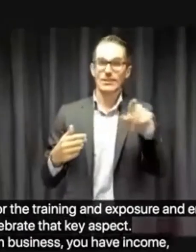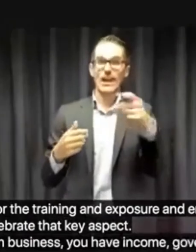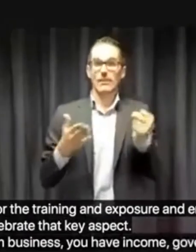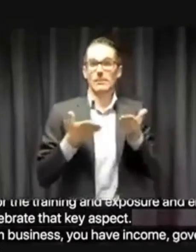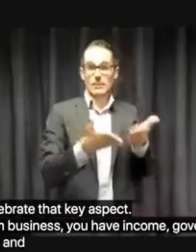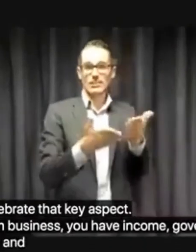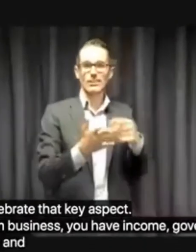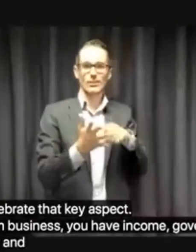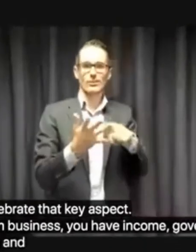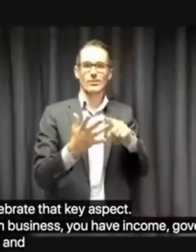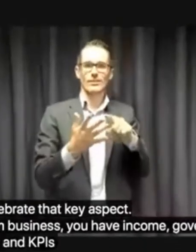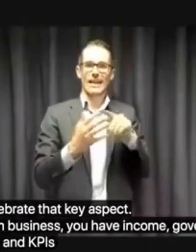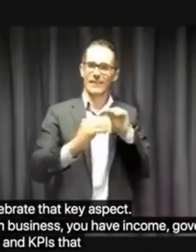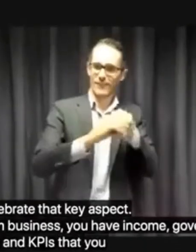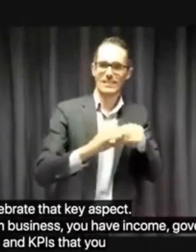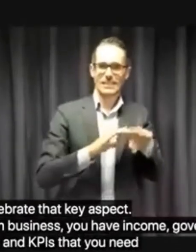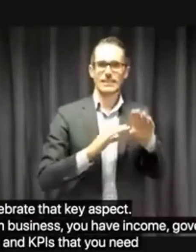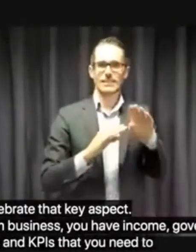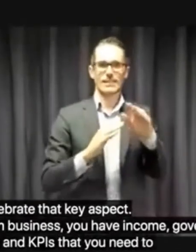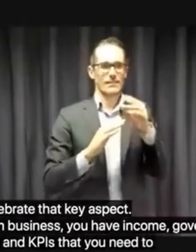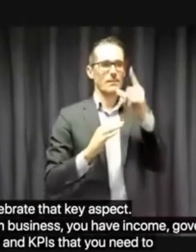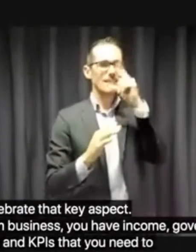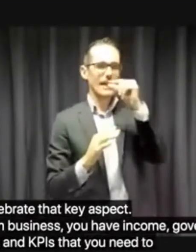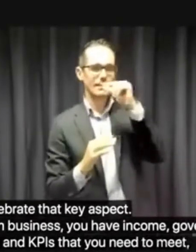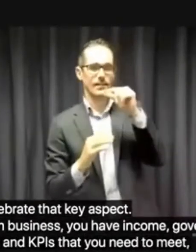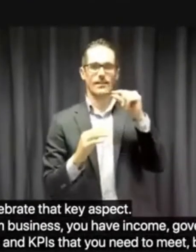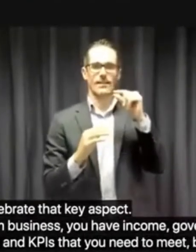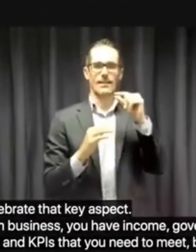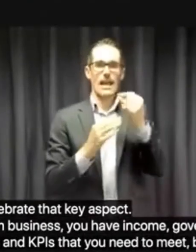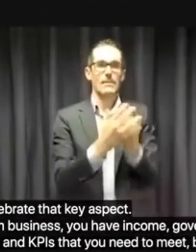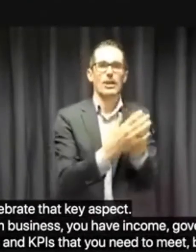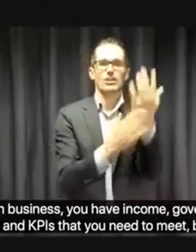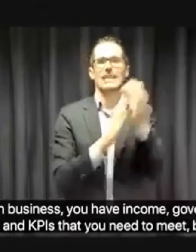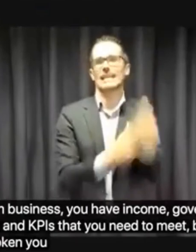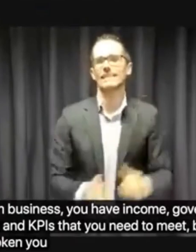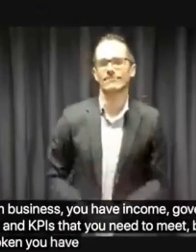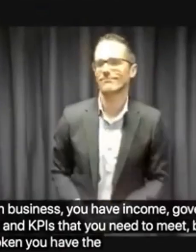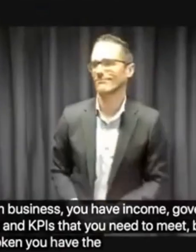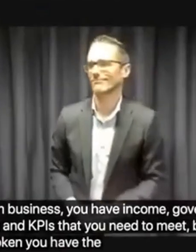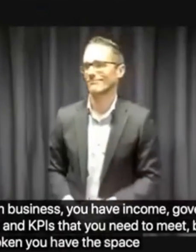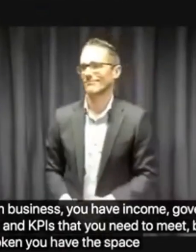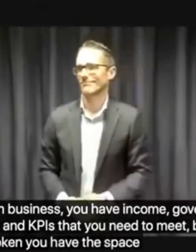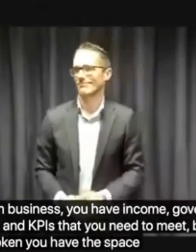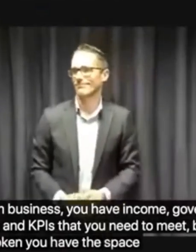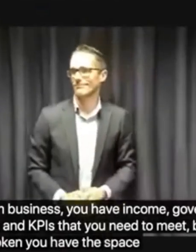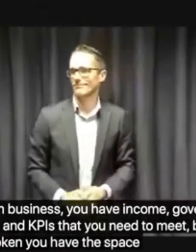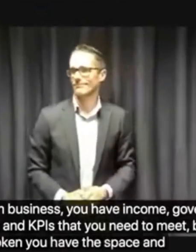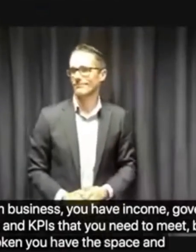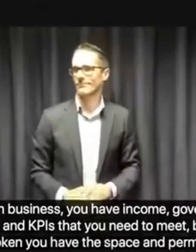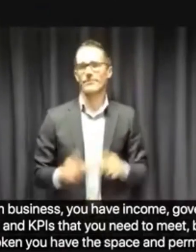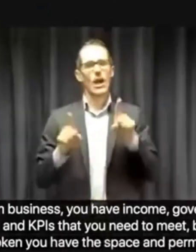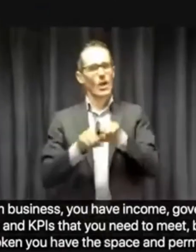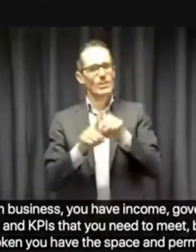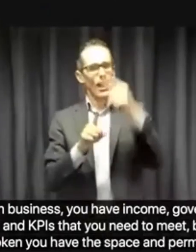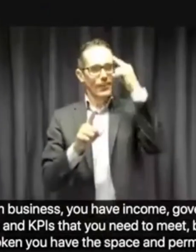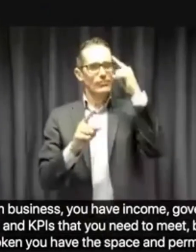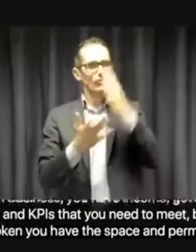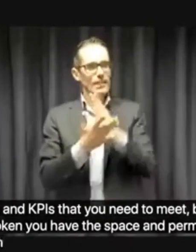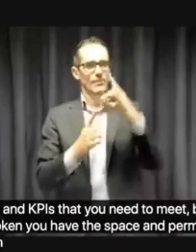same token, you still have a space and have permission to invest in potential development in an energy and